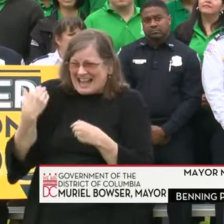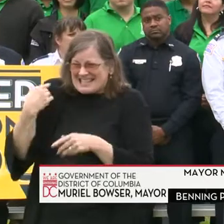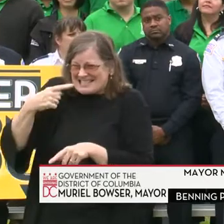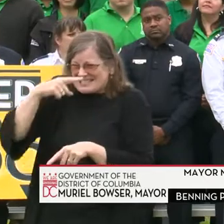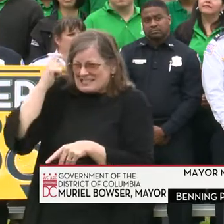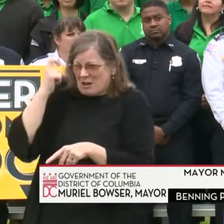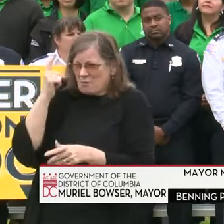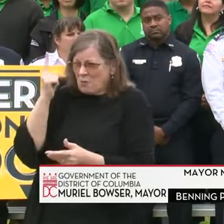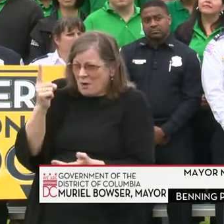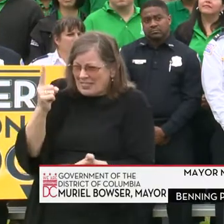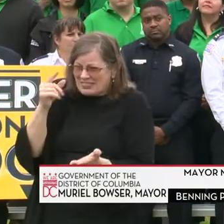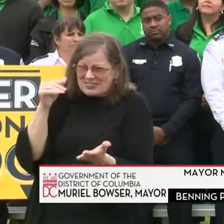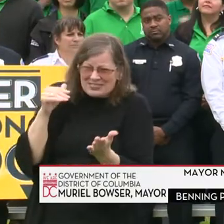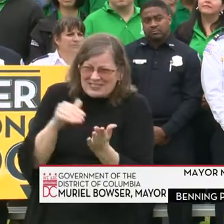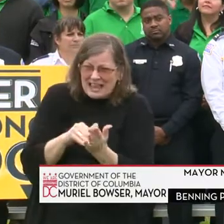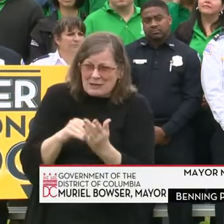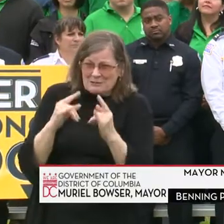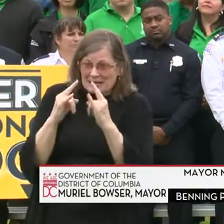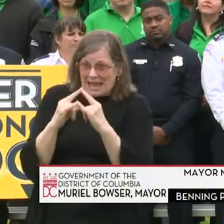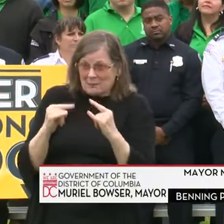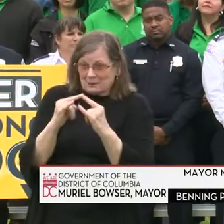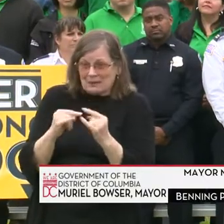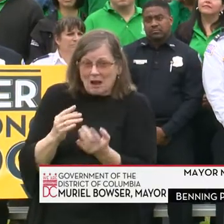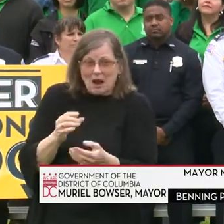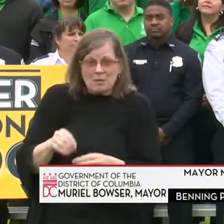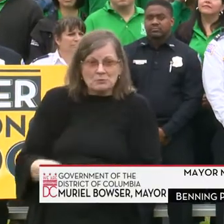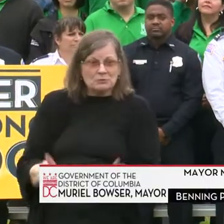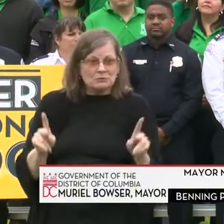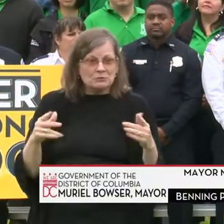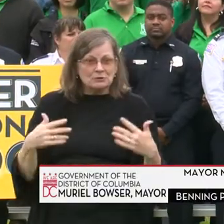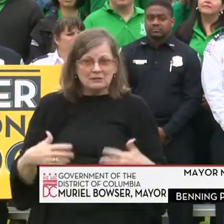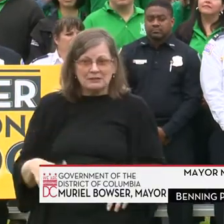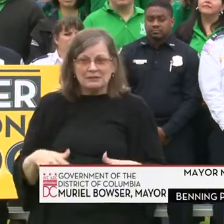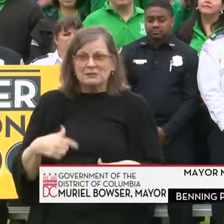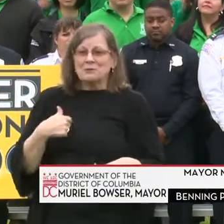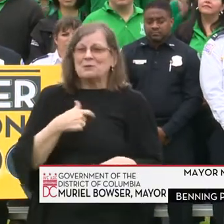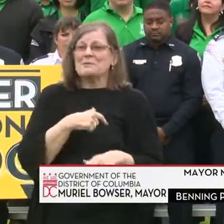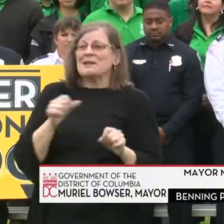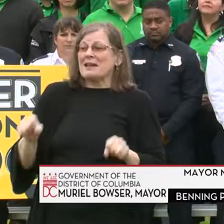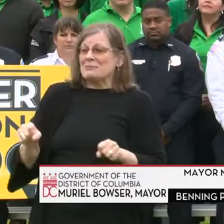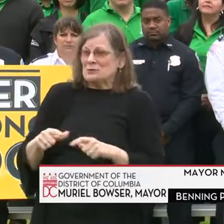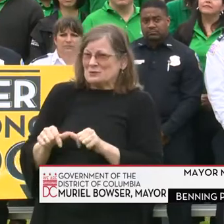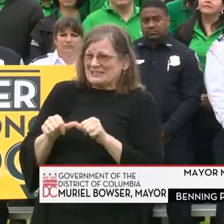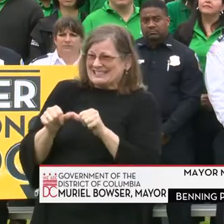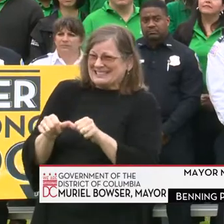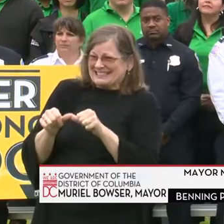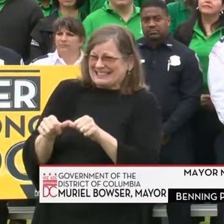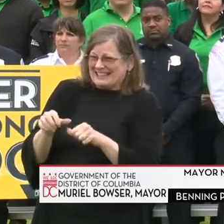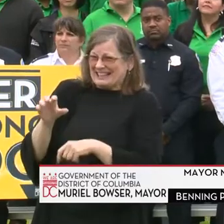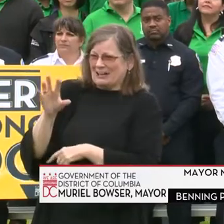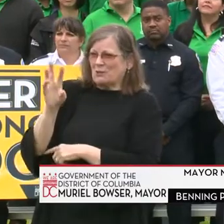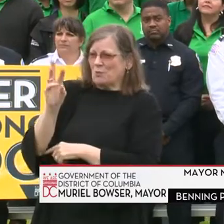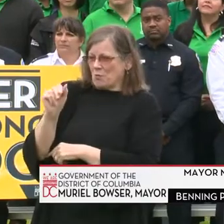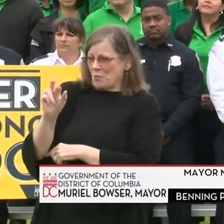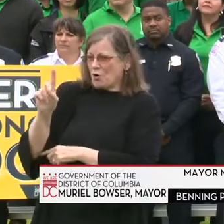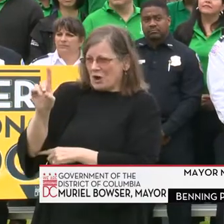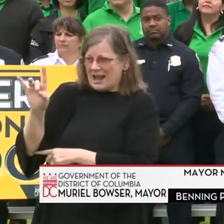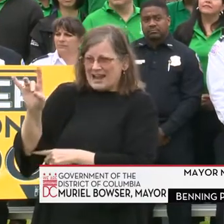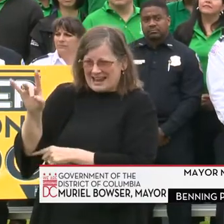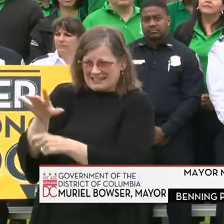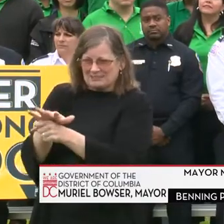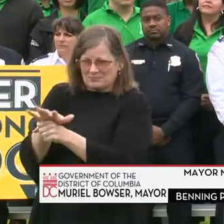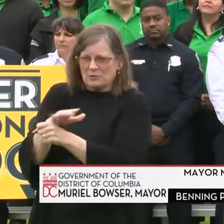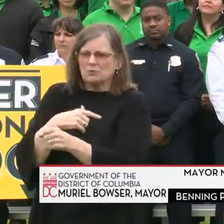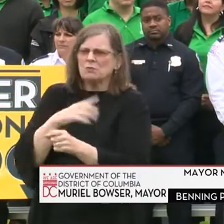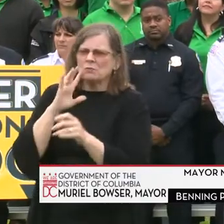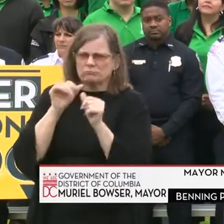additional camp opportunities that we have been able to maintain in Ward 8 alone. So we will continue to watch